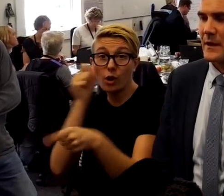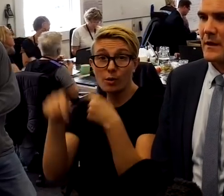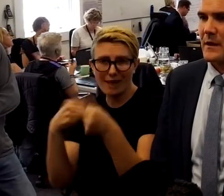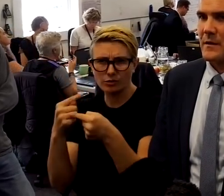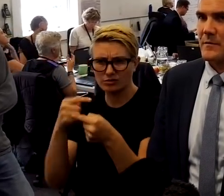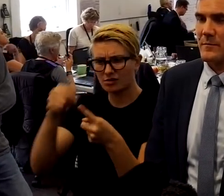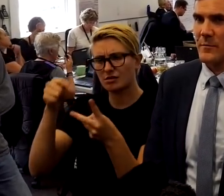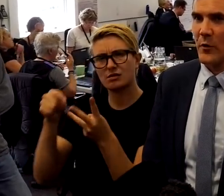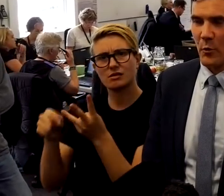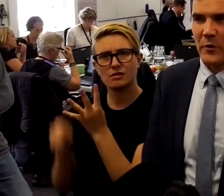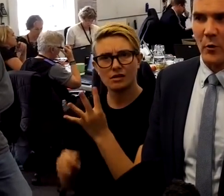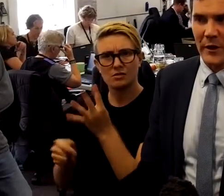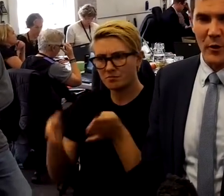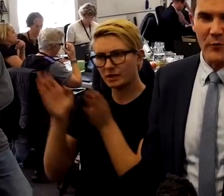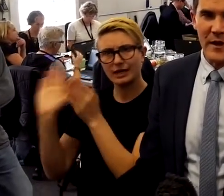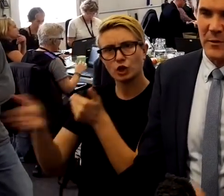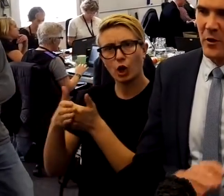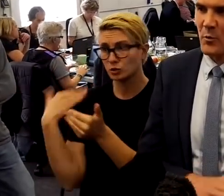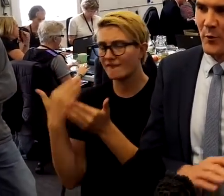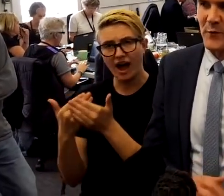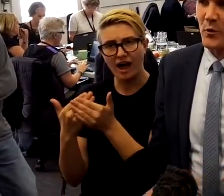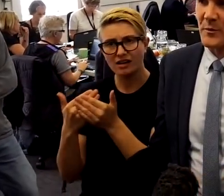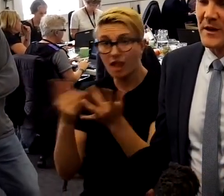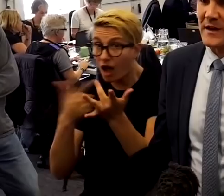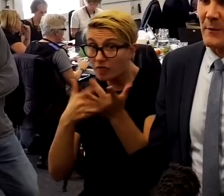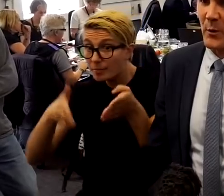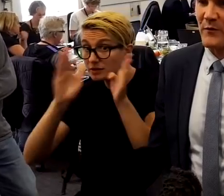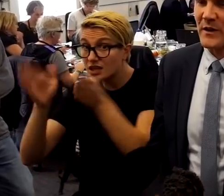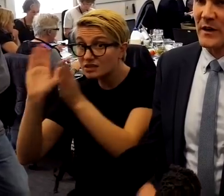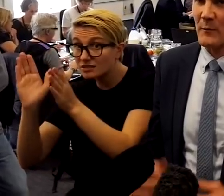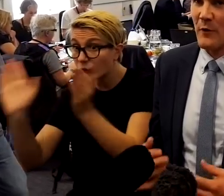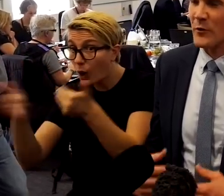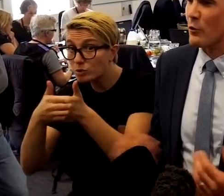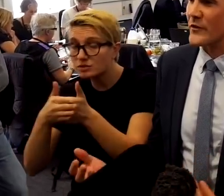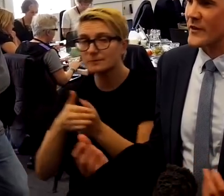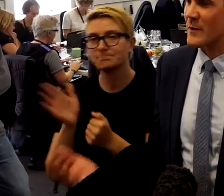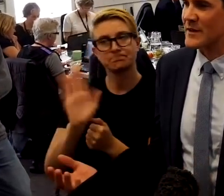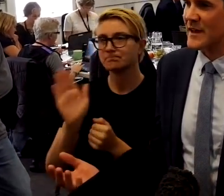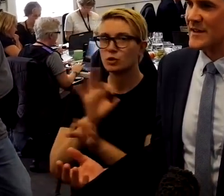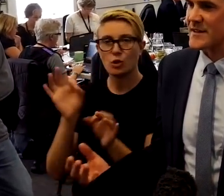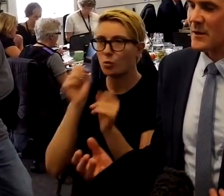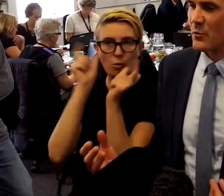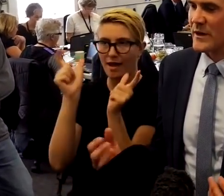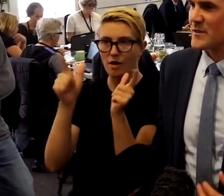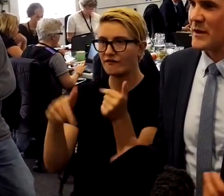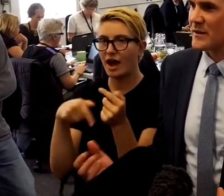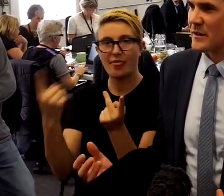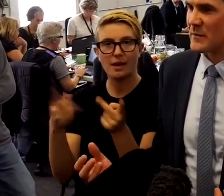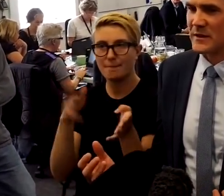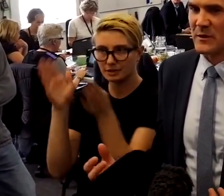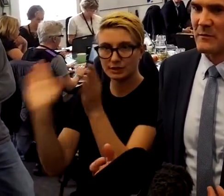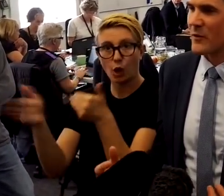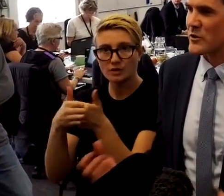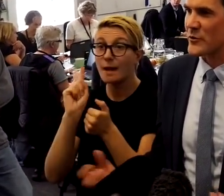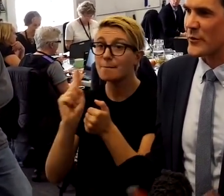closed? Not that we're aware of beyond what we've talked about. However, over the course of the coming days, we expect